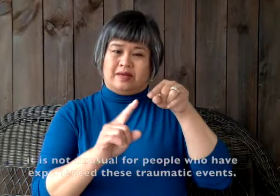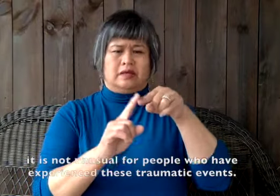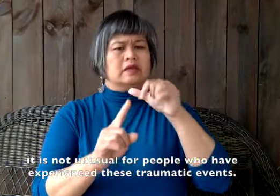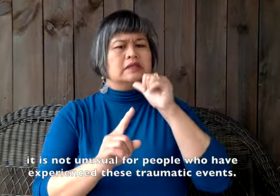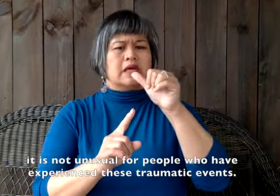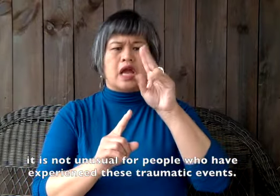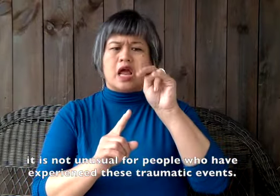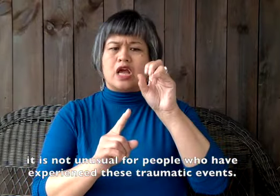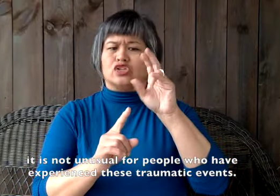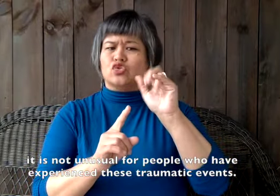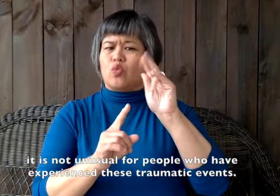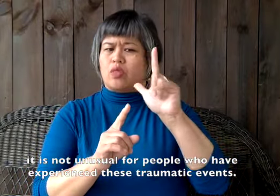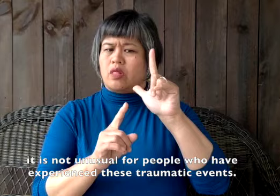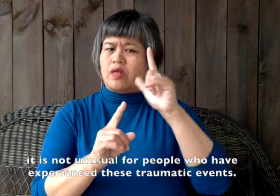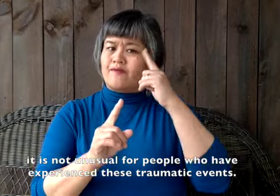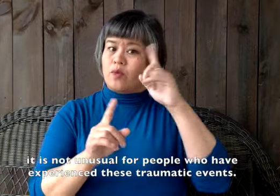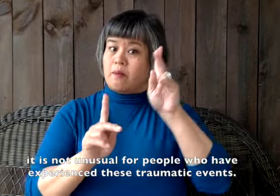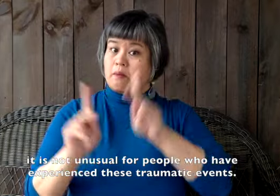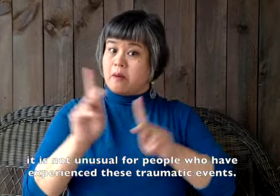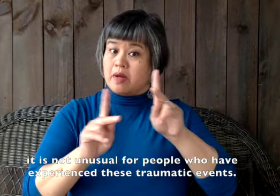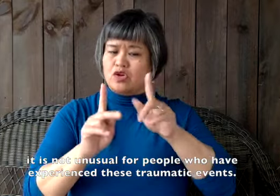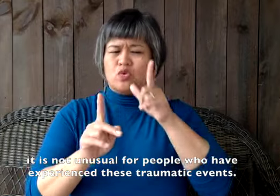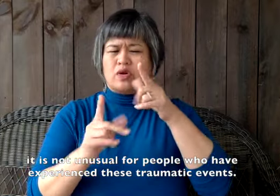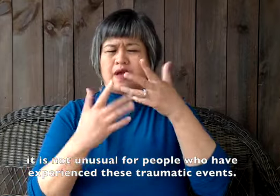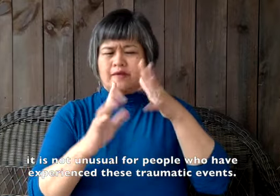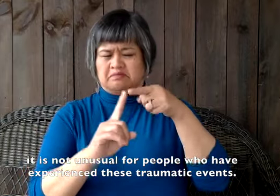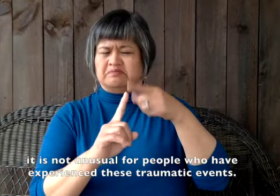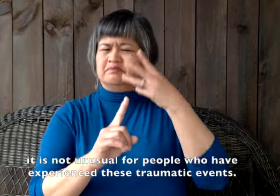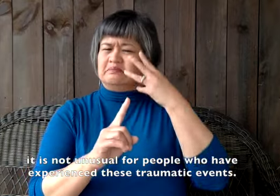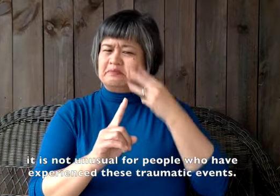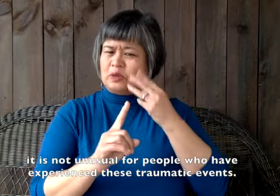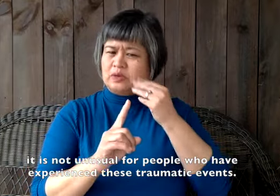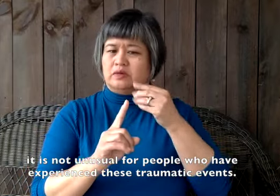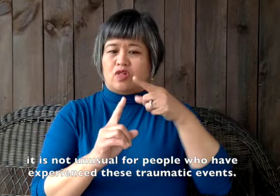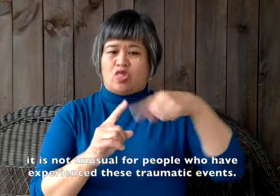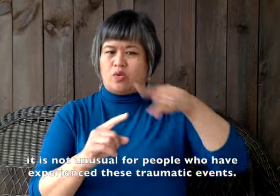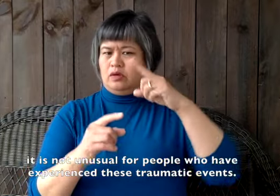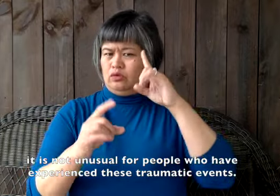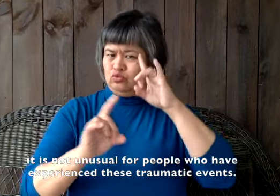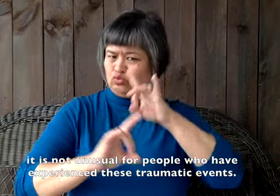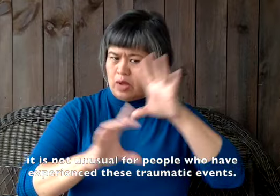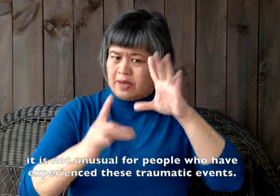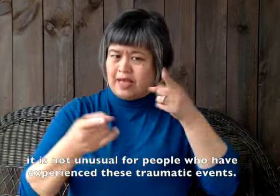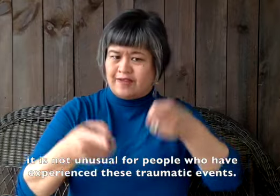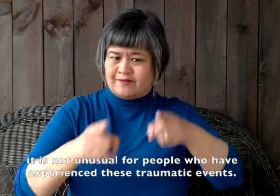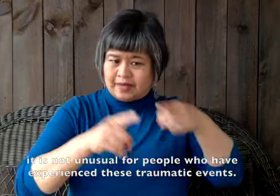explains that it is not unusual for people who have experienced these traumatic events.